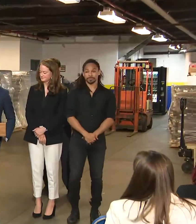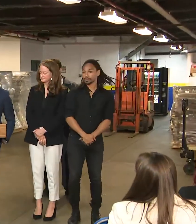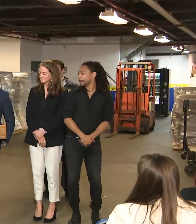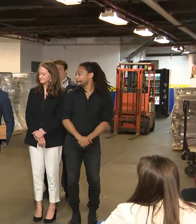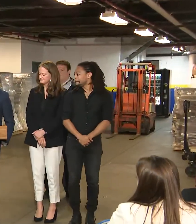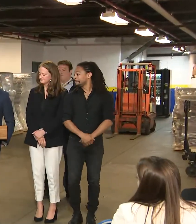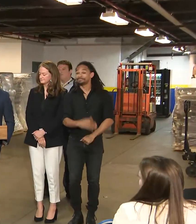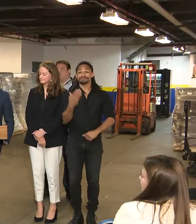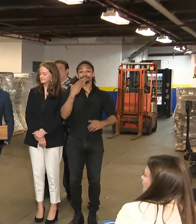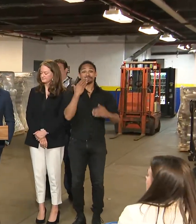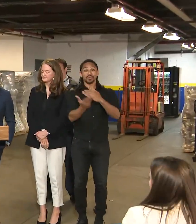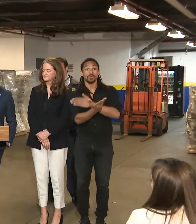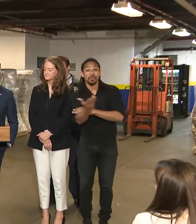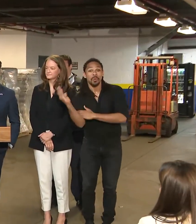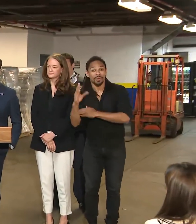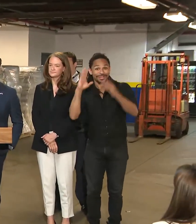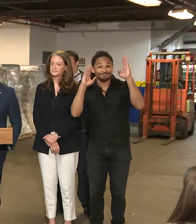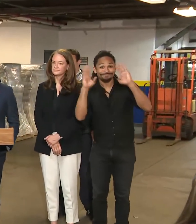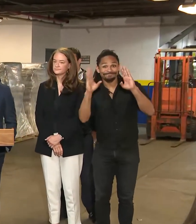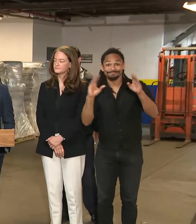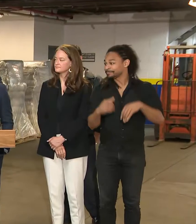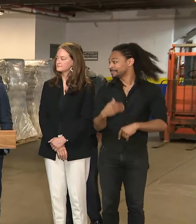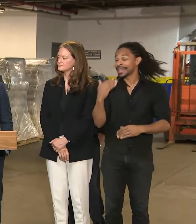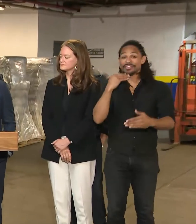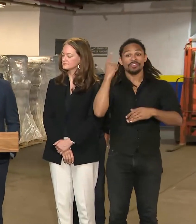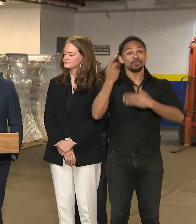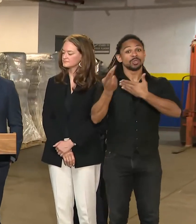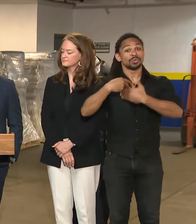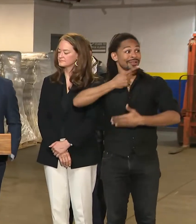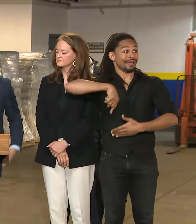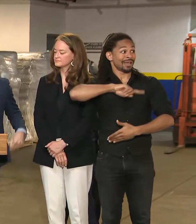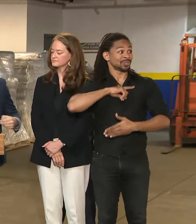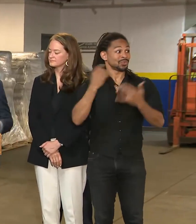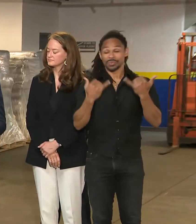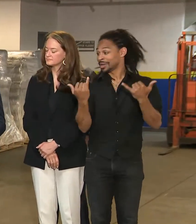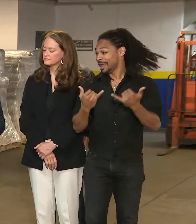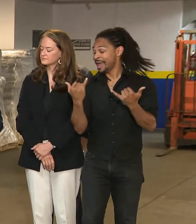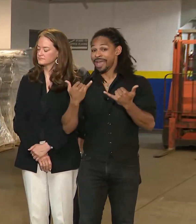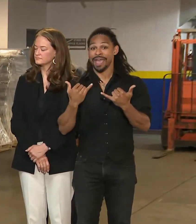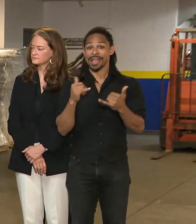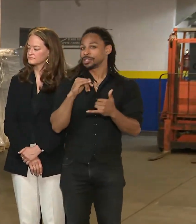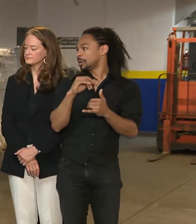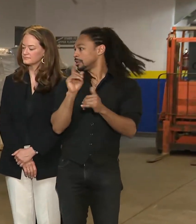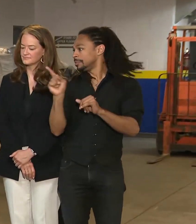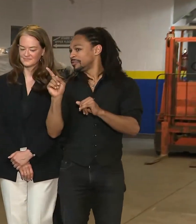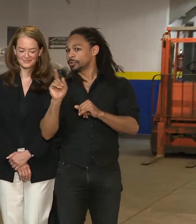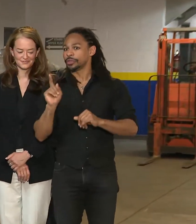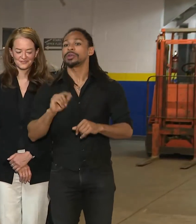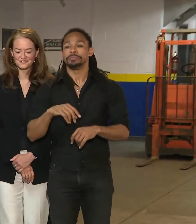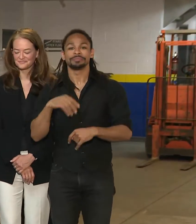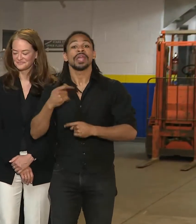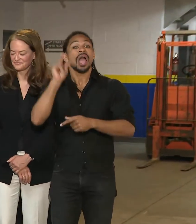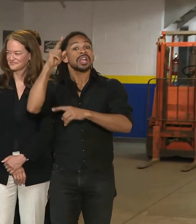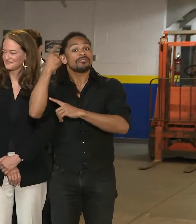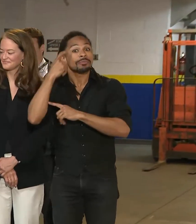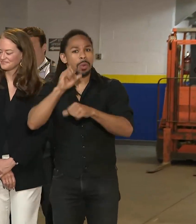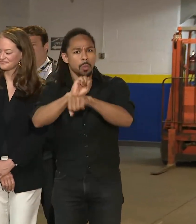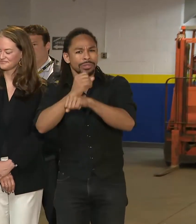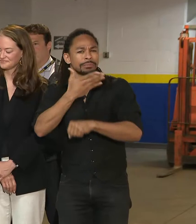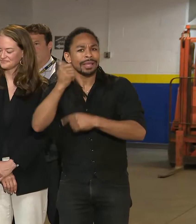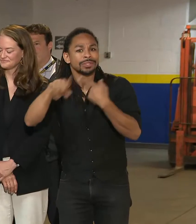All right, good morning. Thank you all for joining us today. I always say that government works best when it works